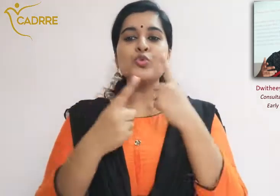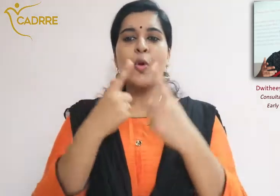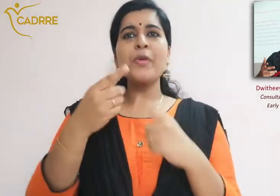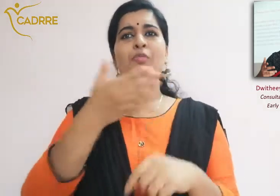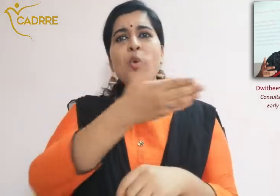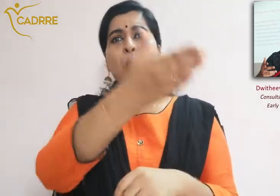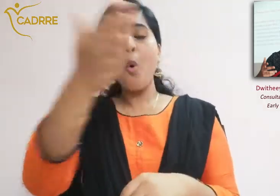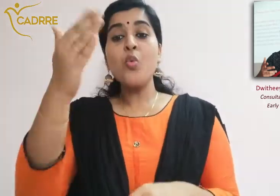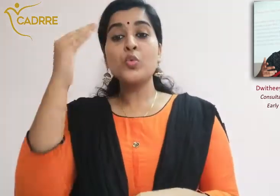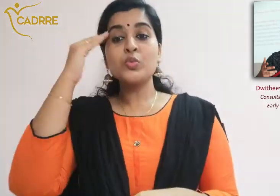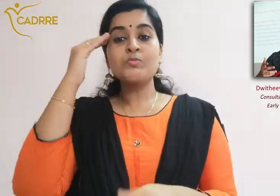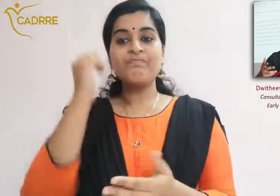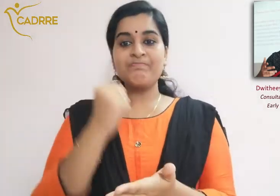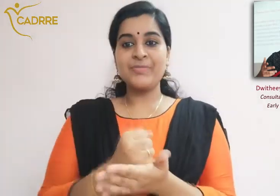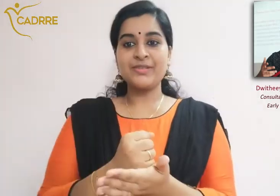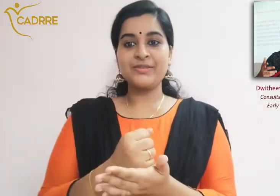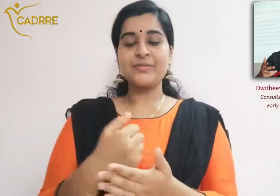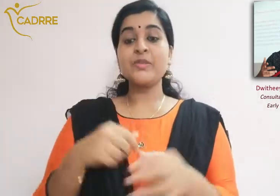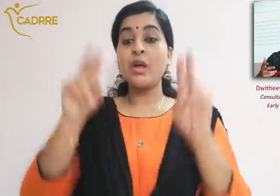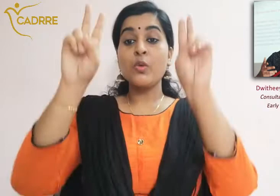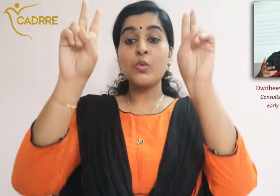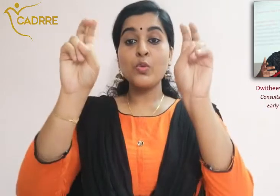topic in particular to you all.